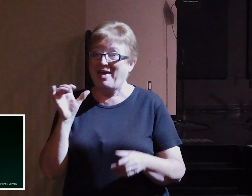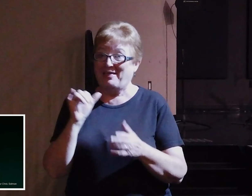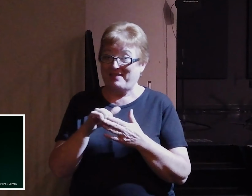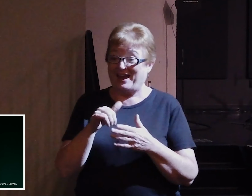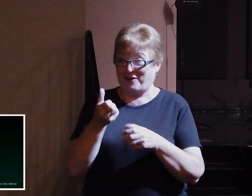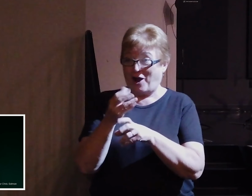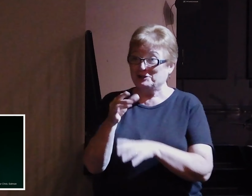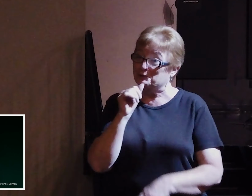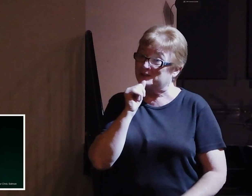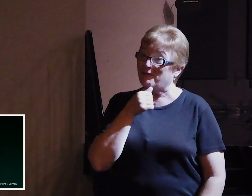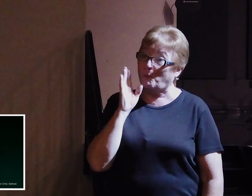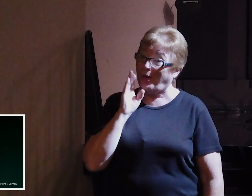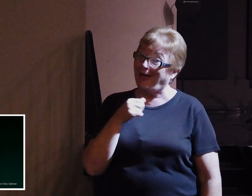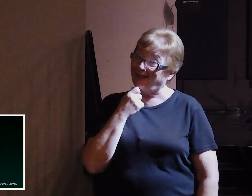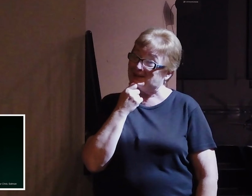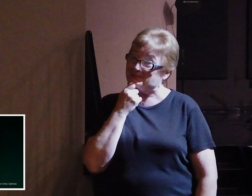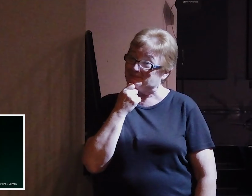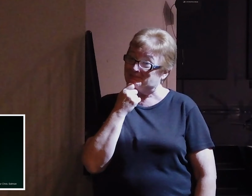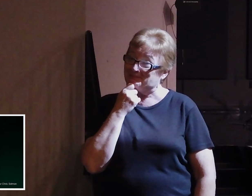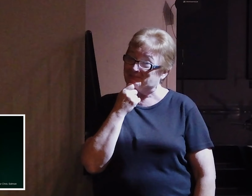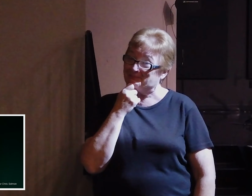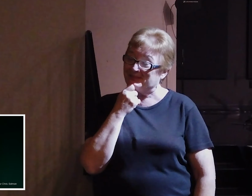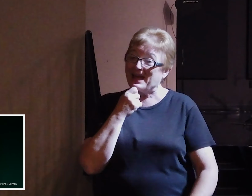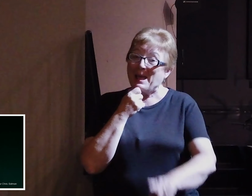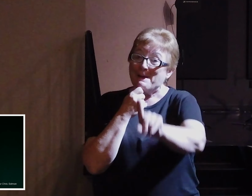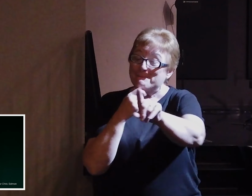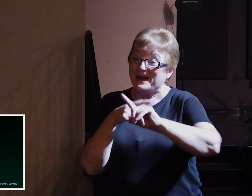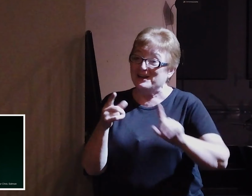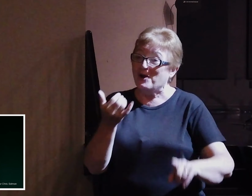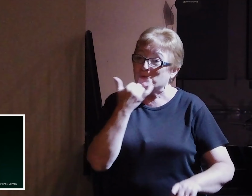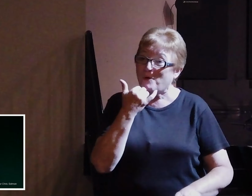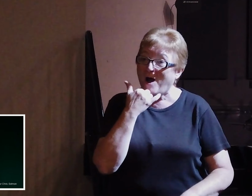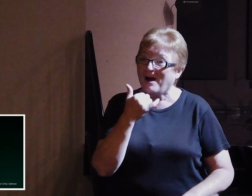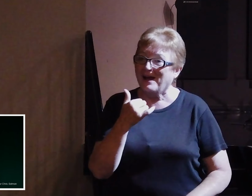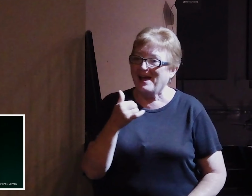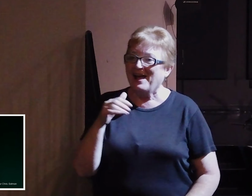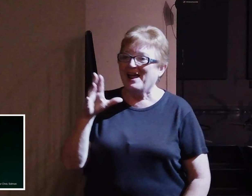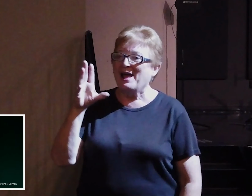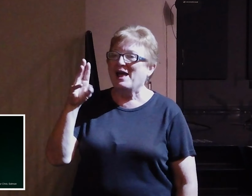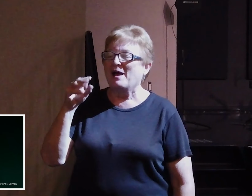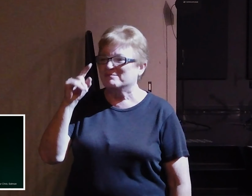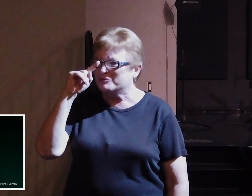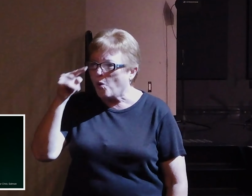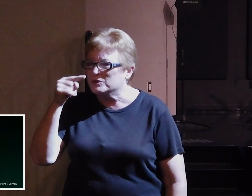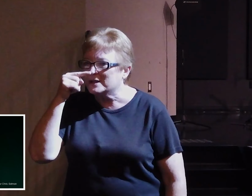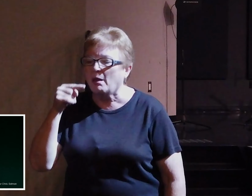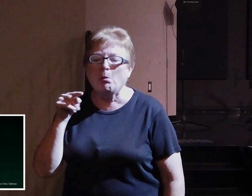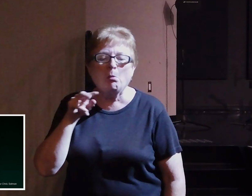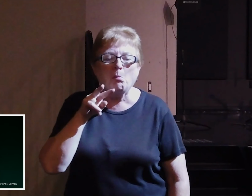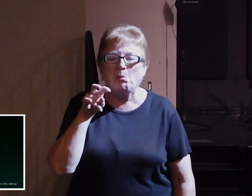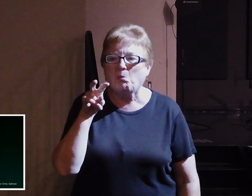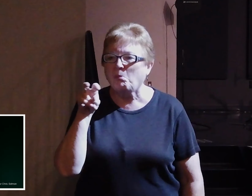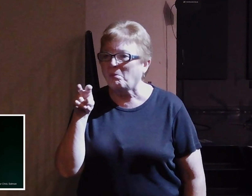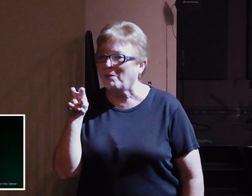suffering. And it's not for Jesus. It's because you were an idiot and got involved in something that wasn't your